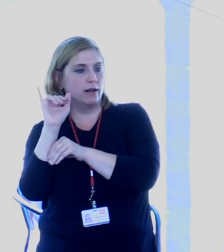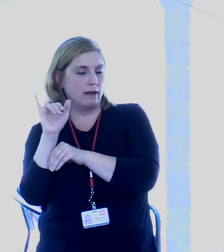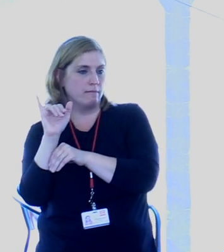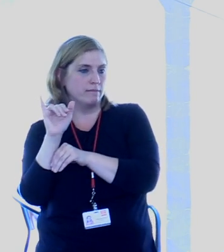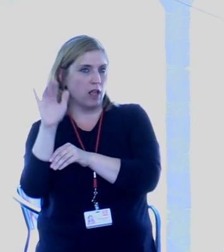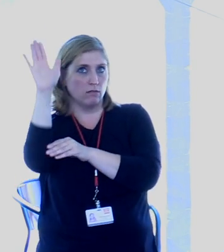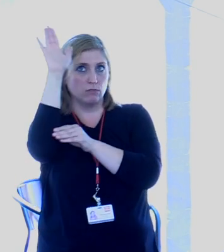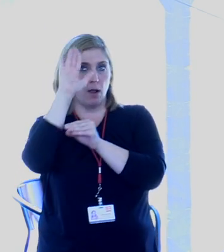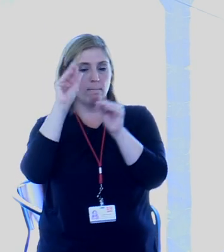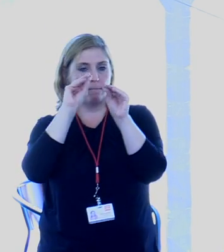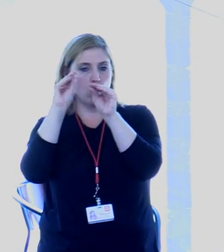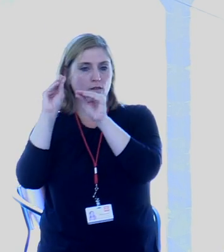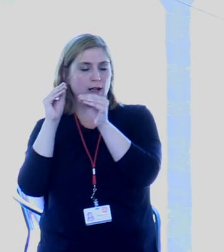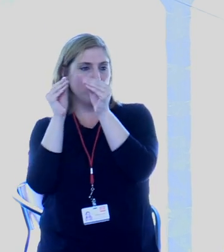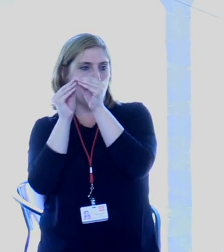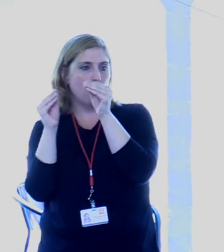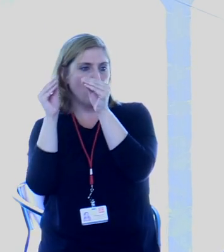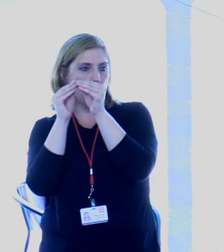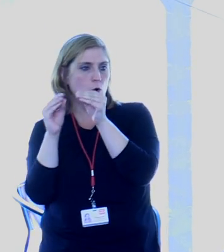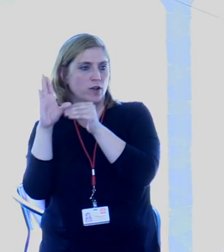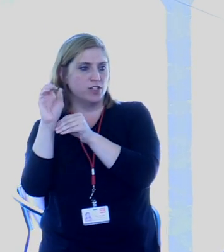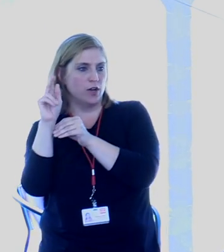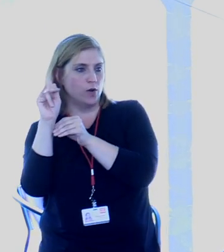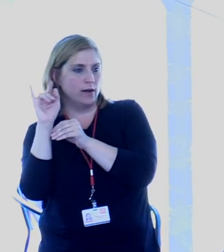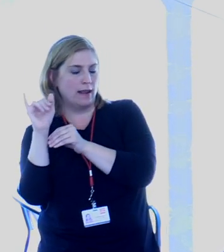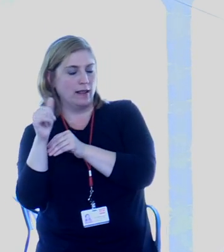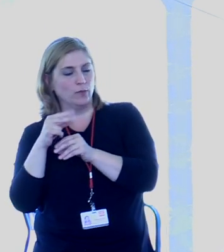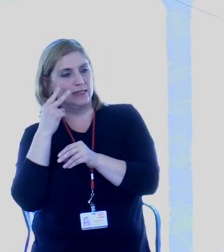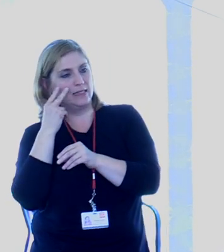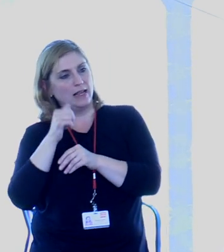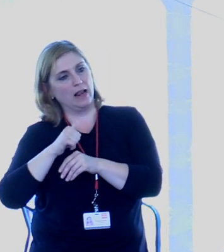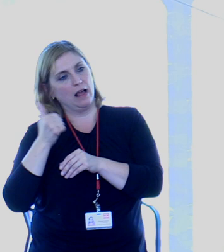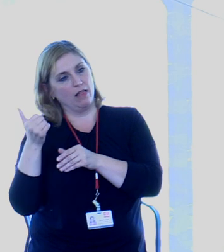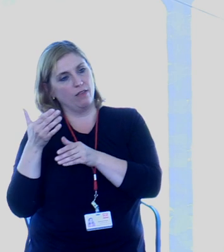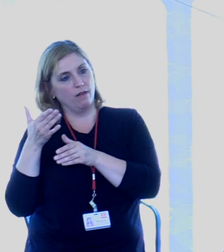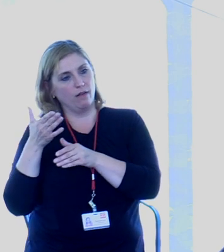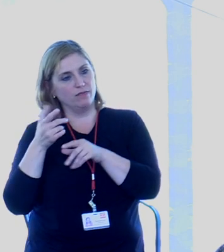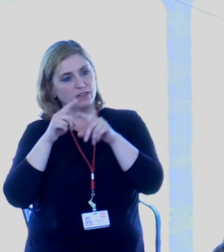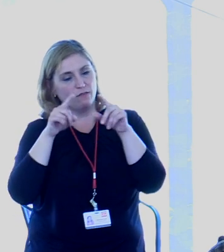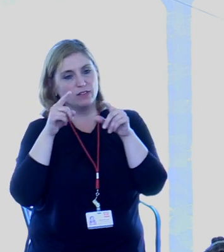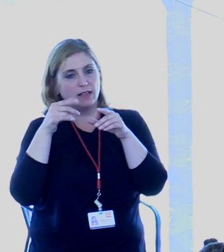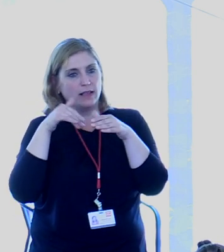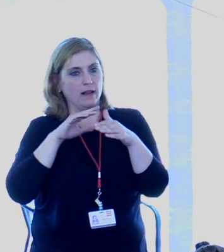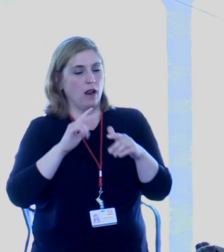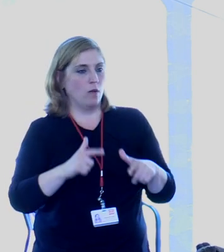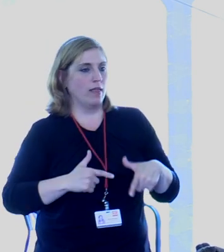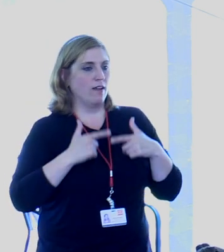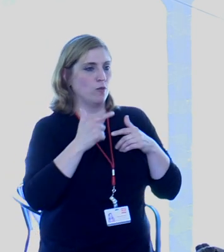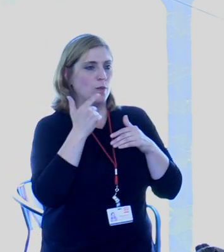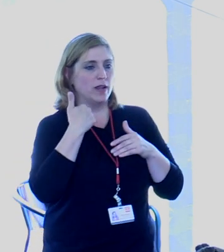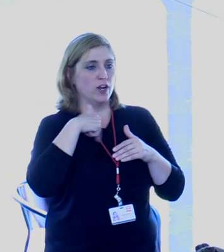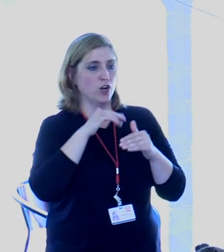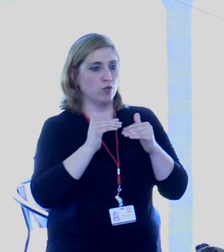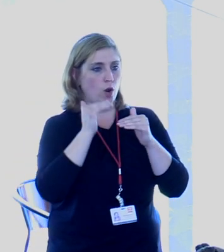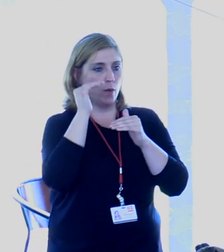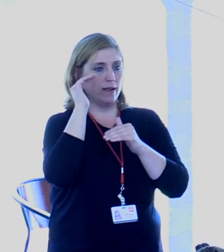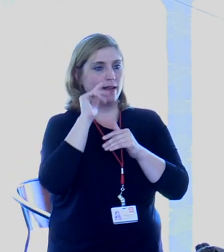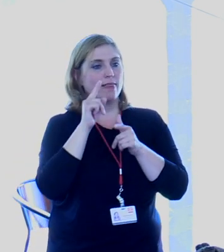when God is moving us more and more to charity, and we see in these other dimensions of our life that we're growing in charity, then our prayer is